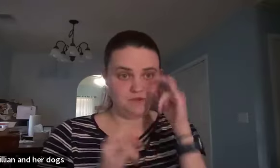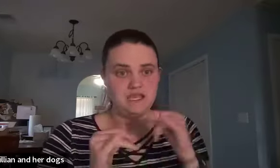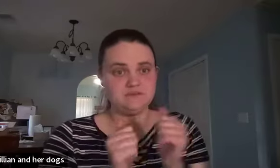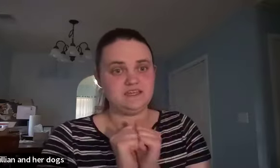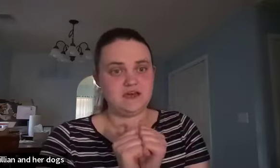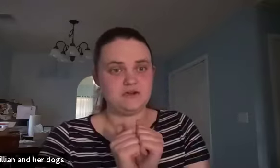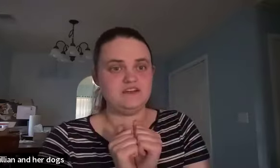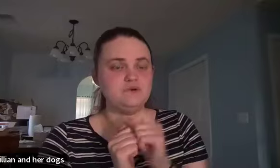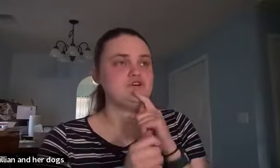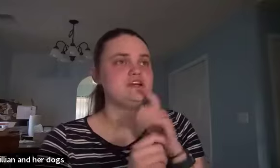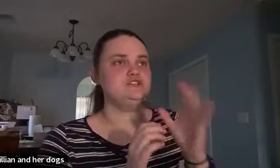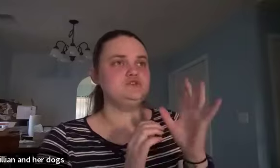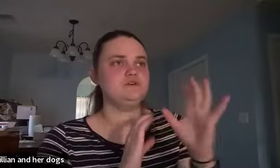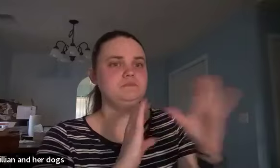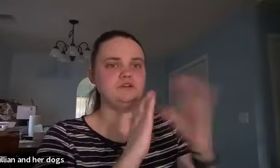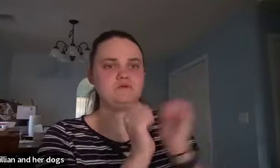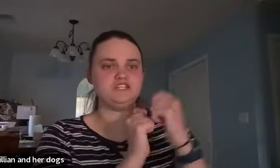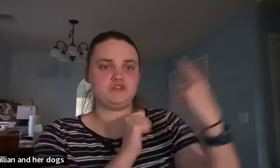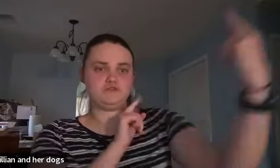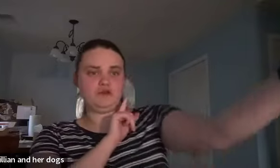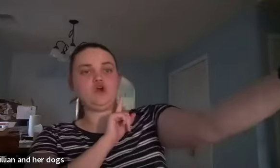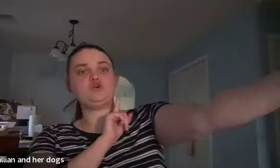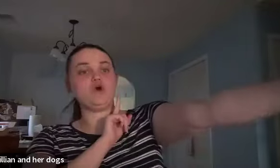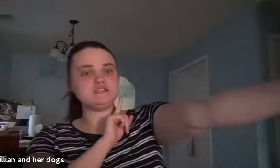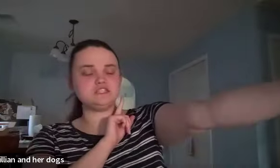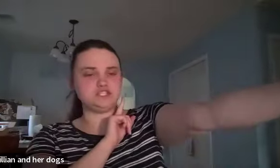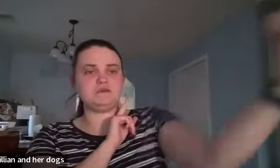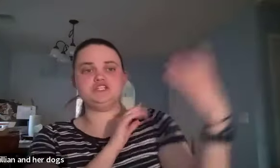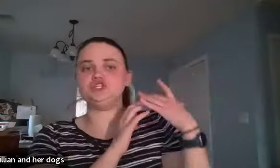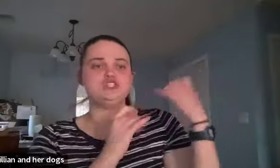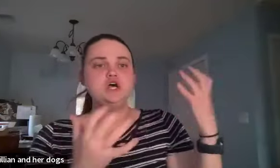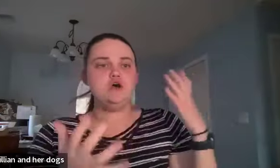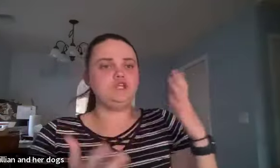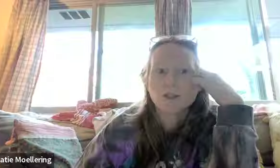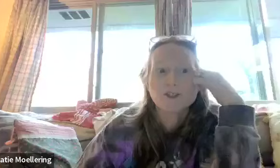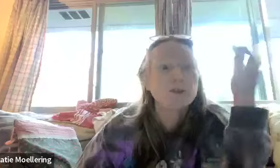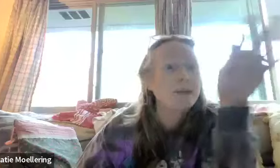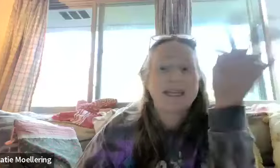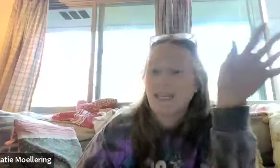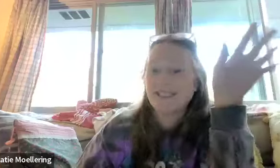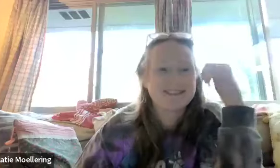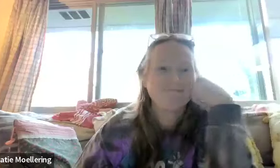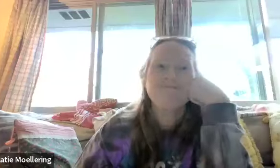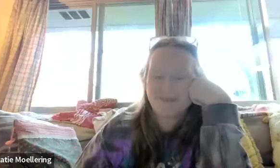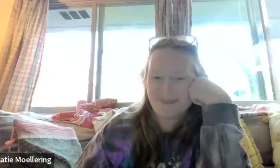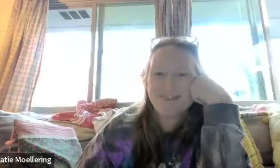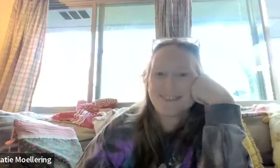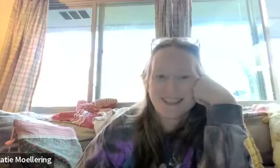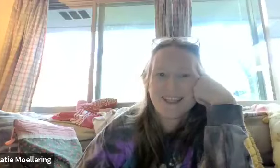summer camps together and if we're trying to communicate with each other like across the gym and it's just Across you screaming kids. yes, it was so loud